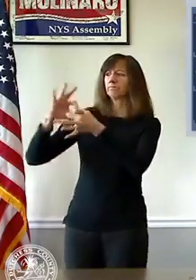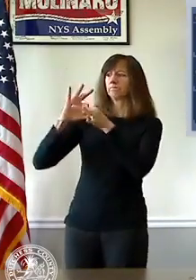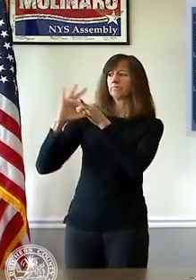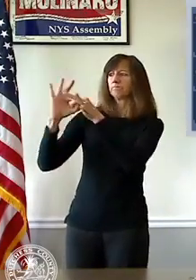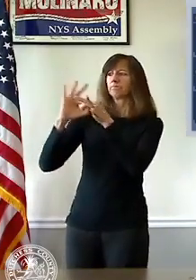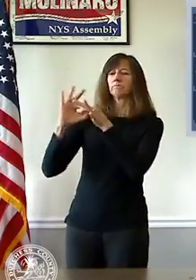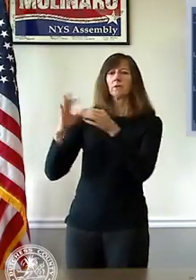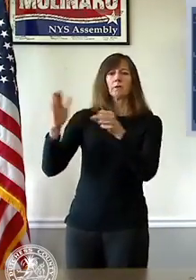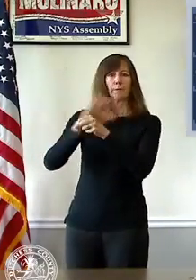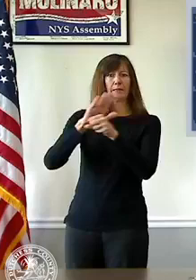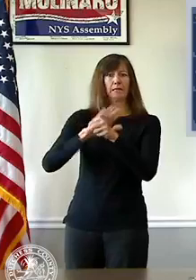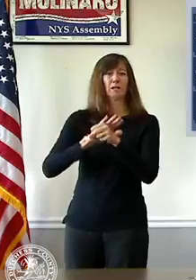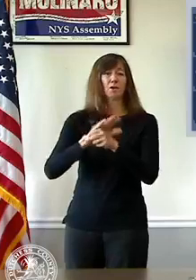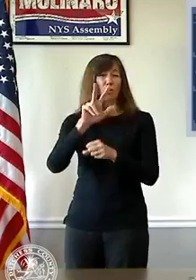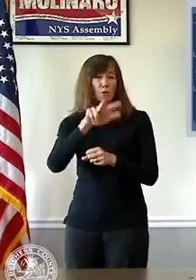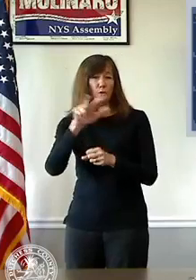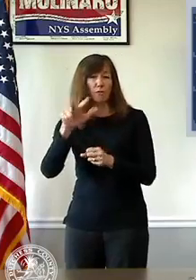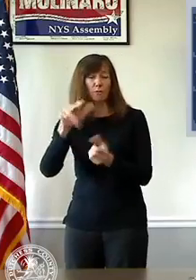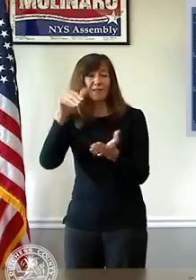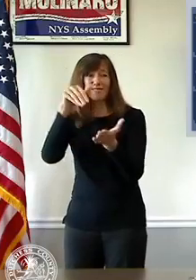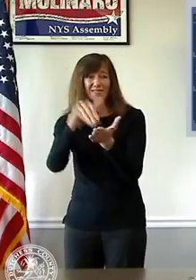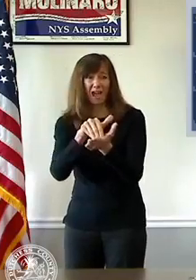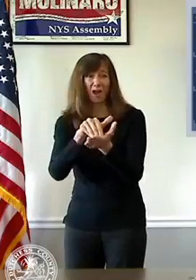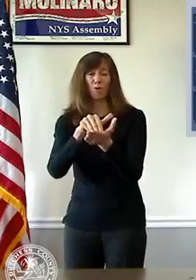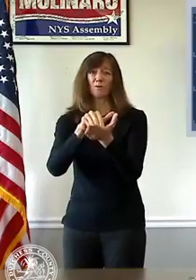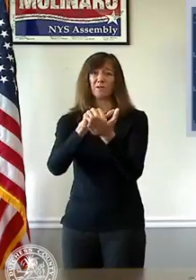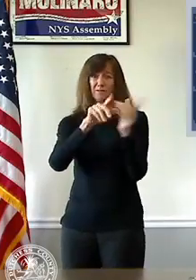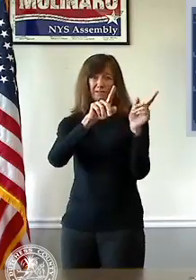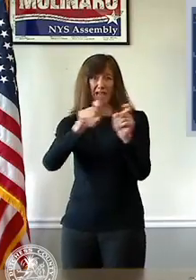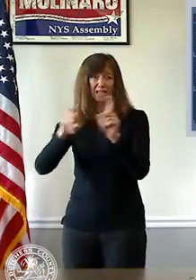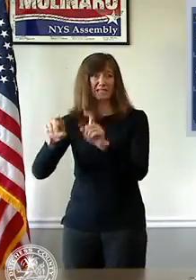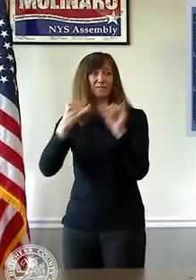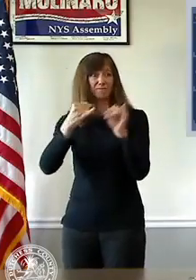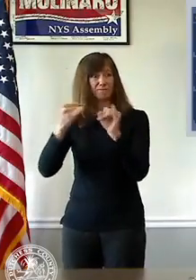nearly 33,000 individual tests.